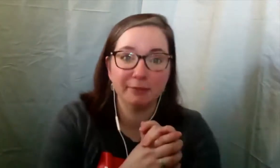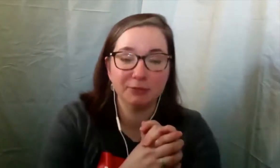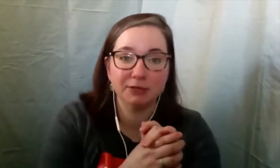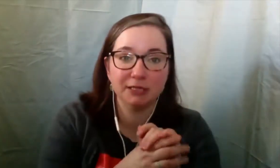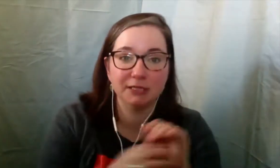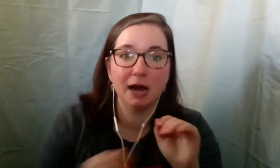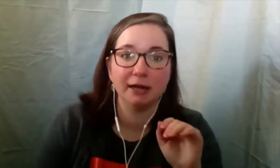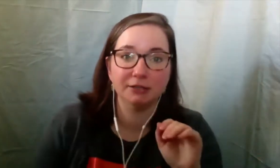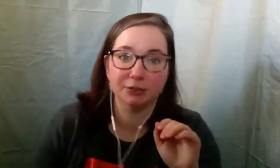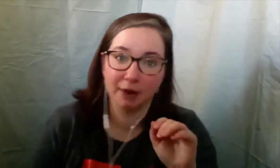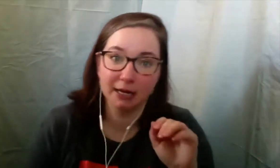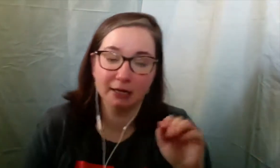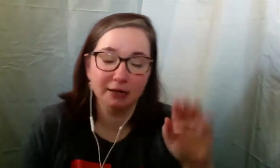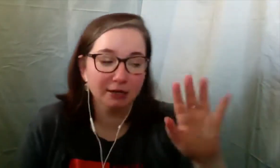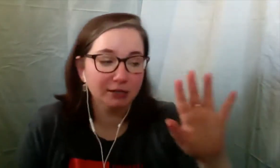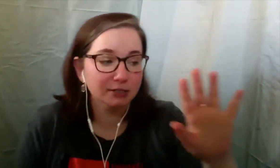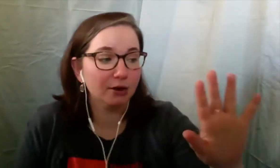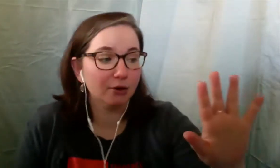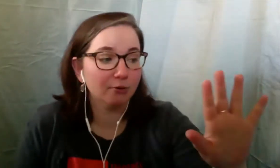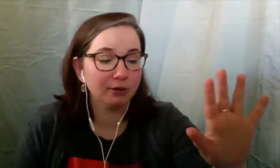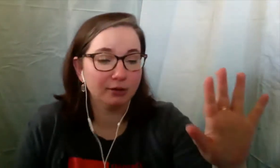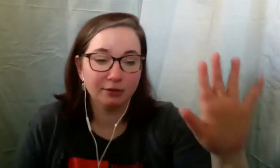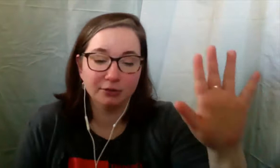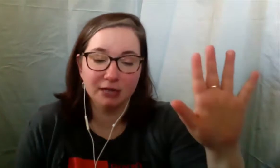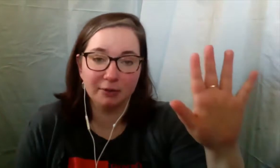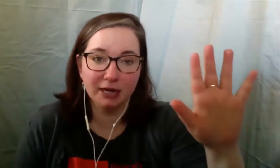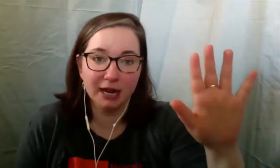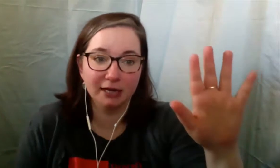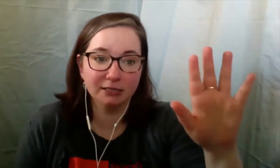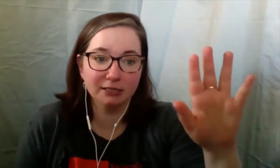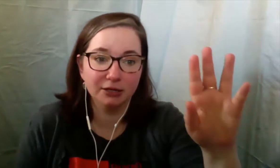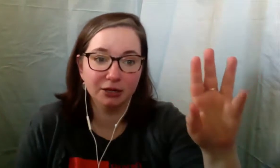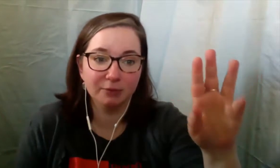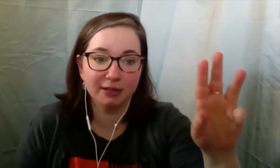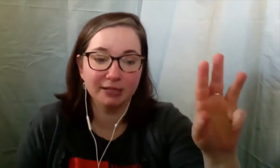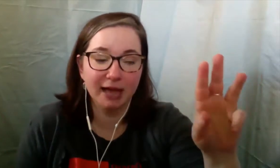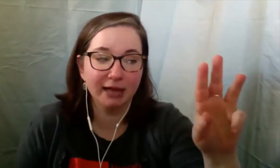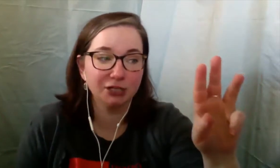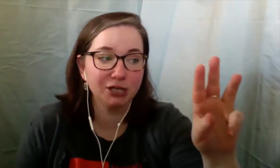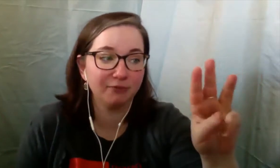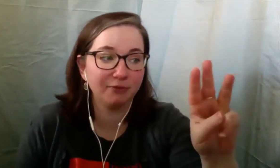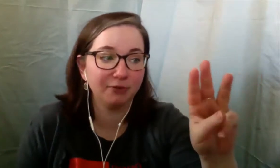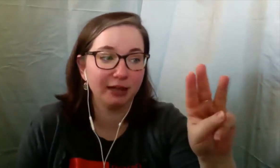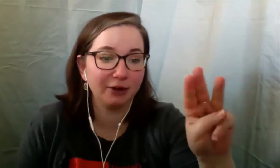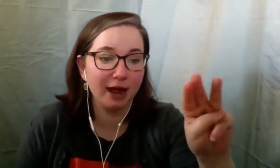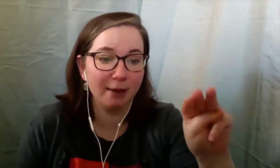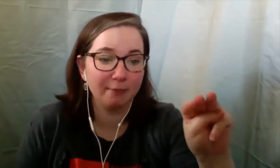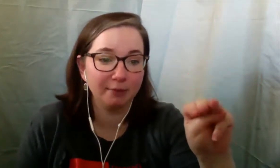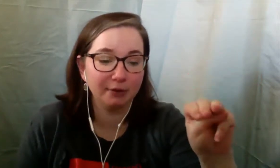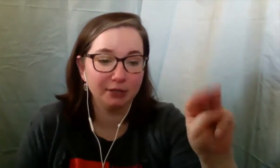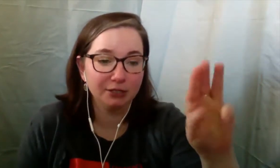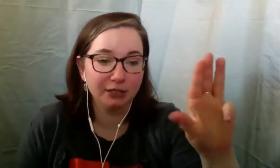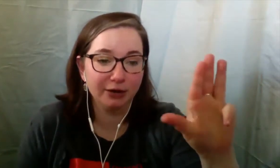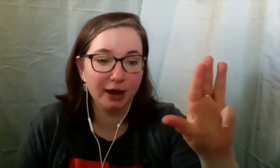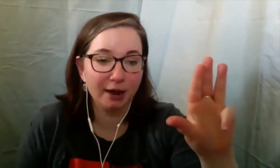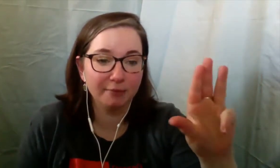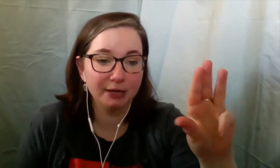these signs. You ready? So dominant hand, you're going to make the hand shape for the letter M. So the letter M is your